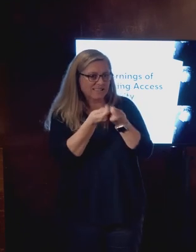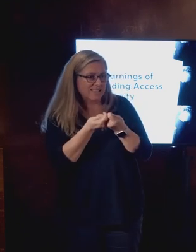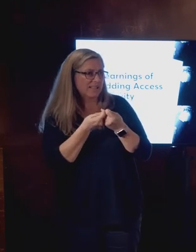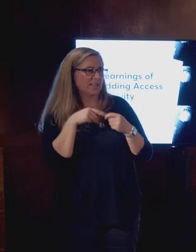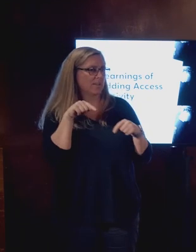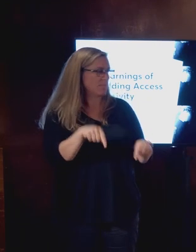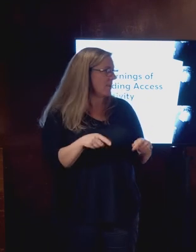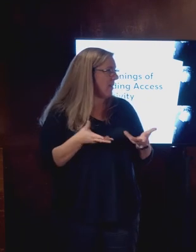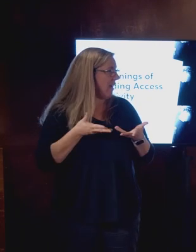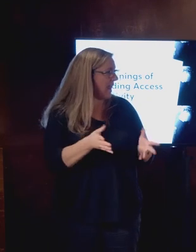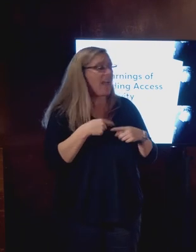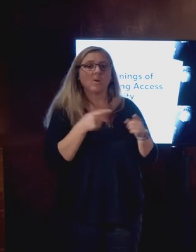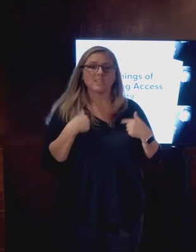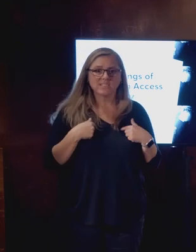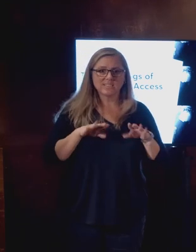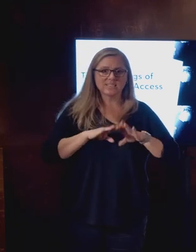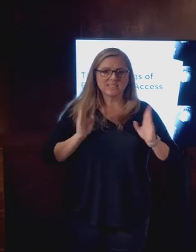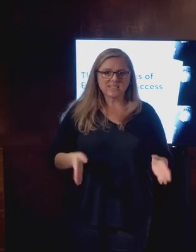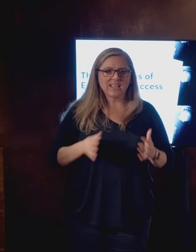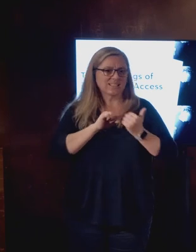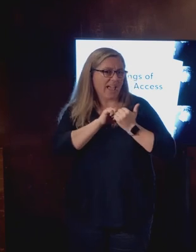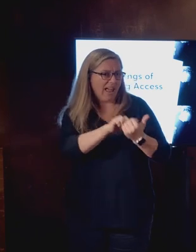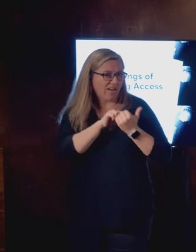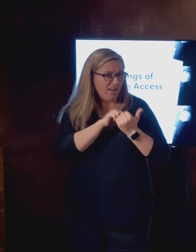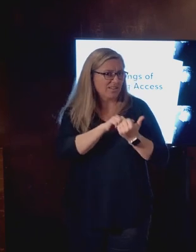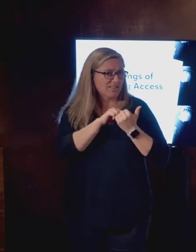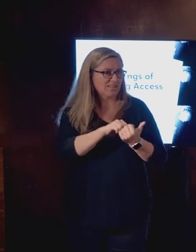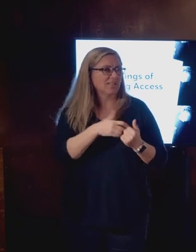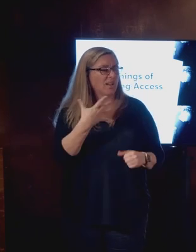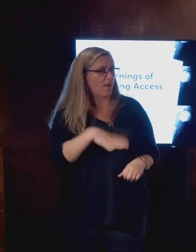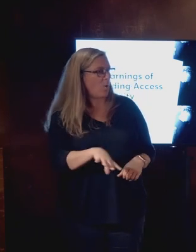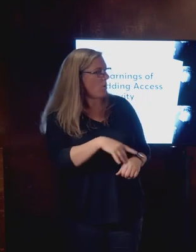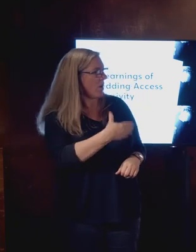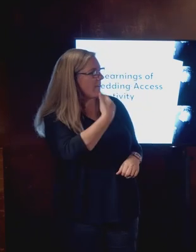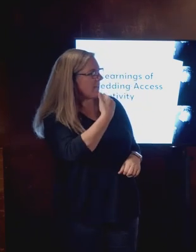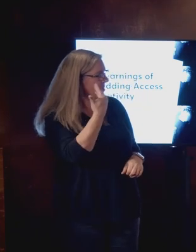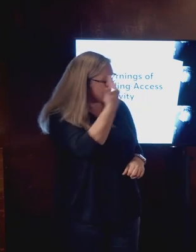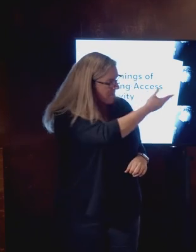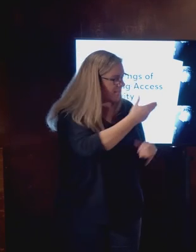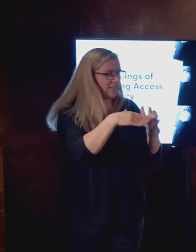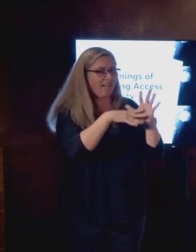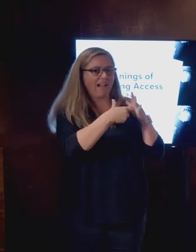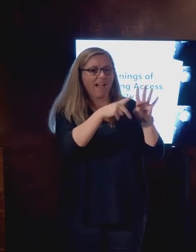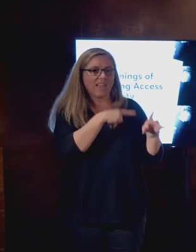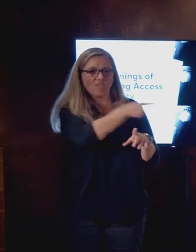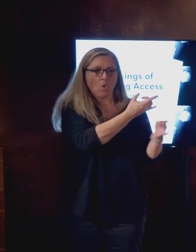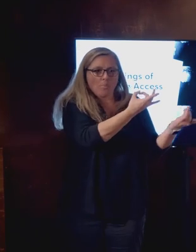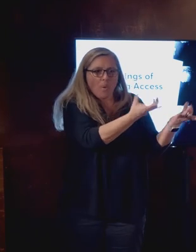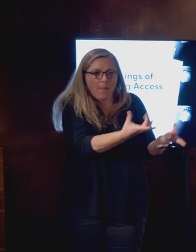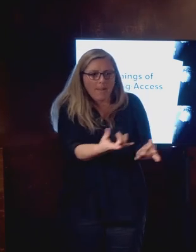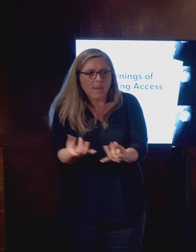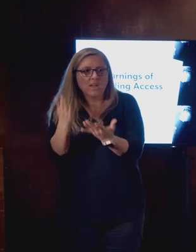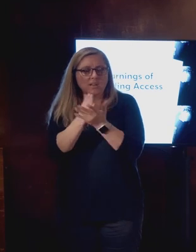and allowing us to be on the stage as allies. Mm-hmm. And I'd like to thank you for all the preparation that you did. It was